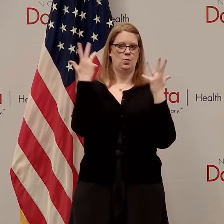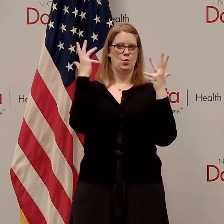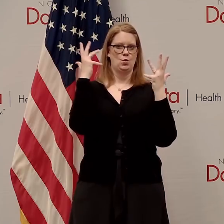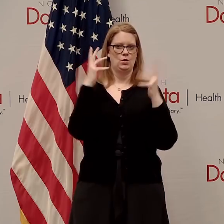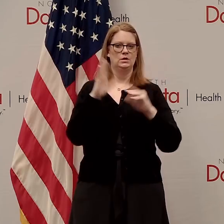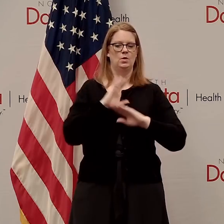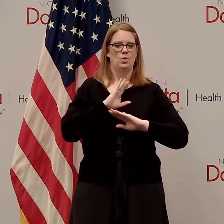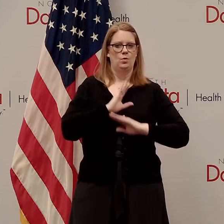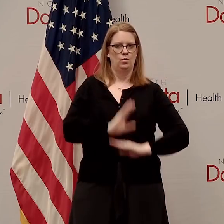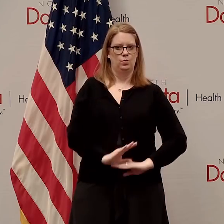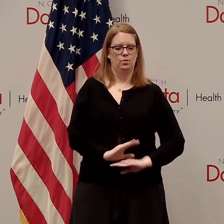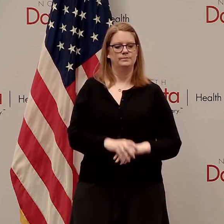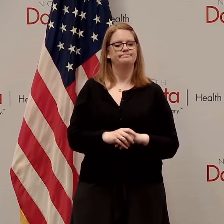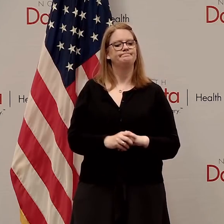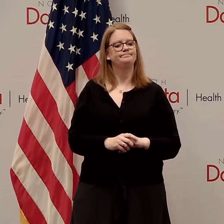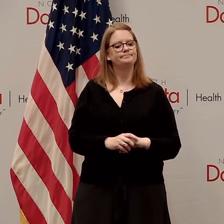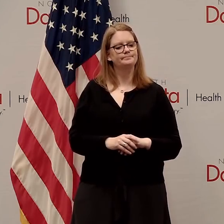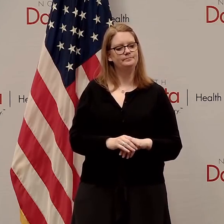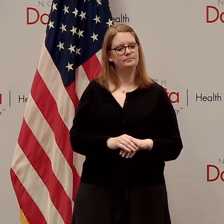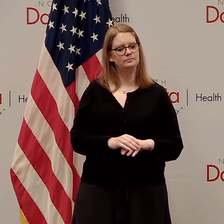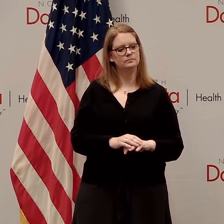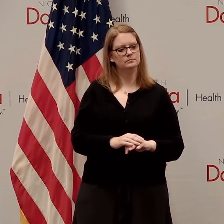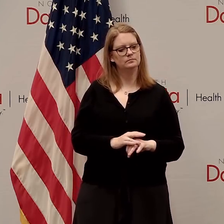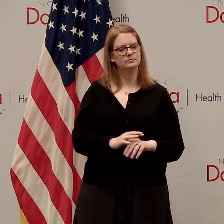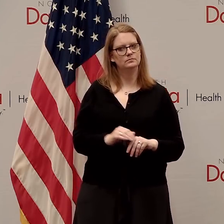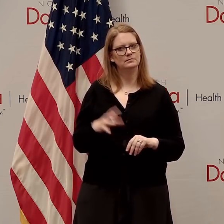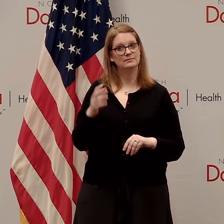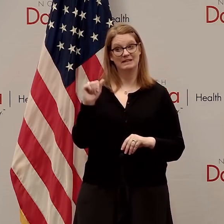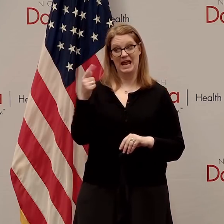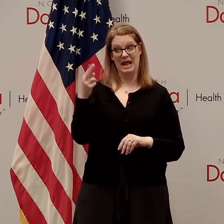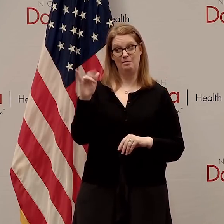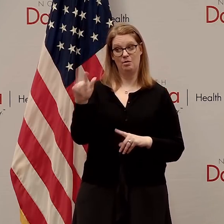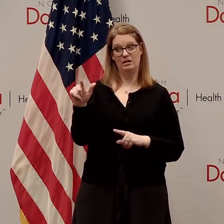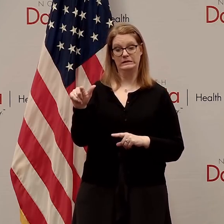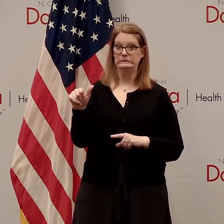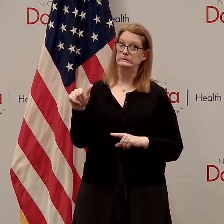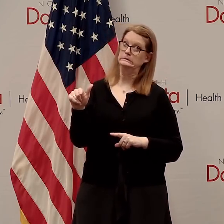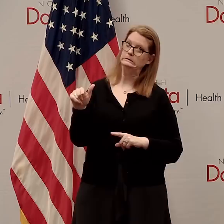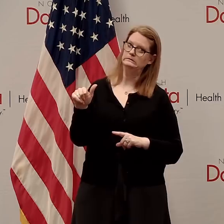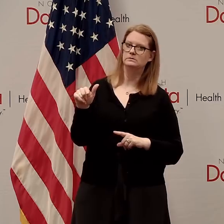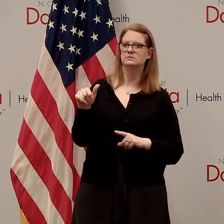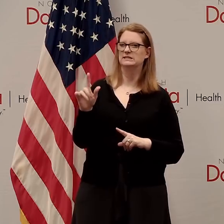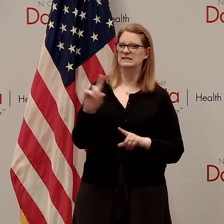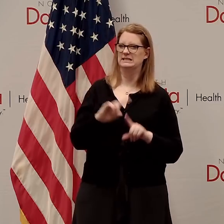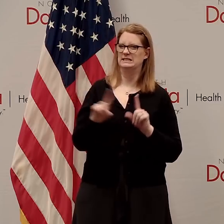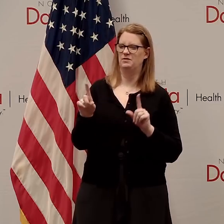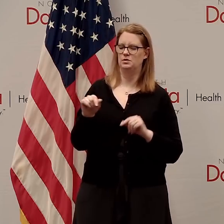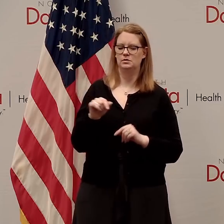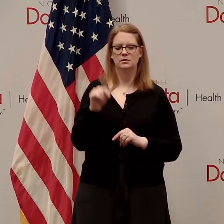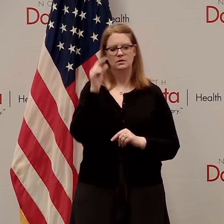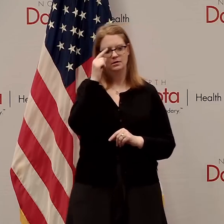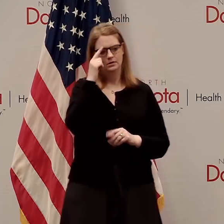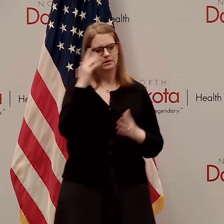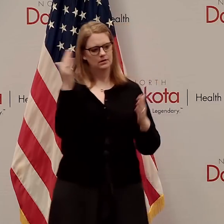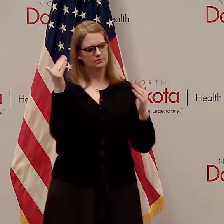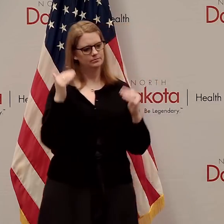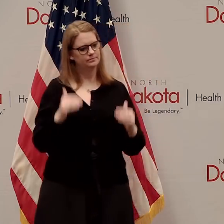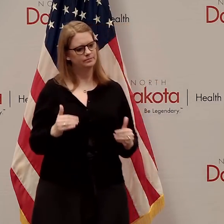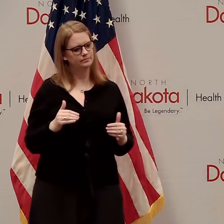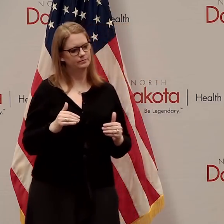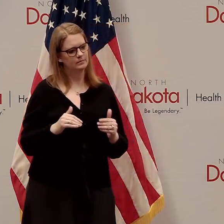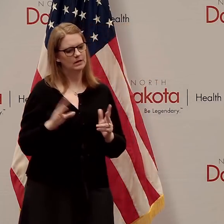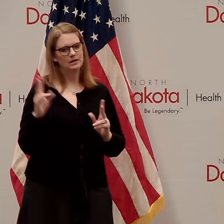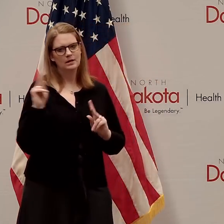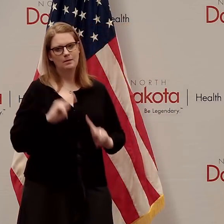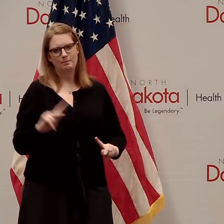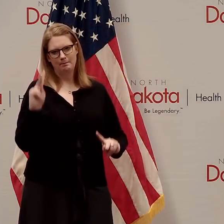later in the summer. But I'm sure when we see April, it'll be a different story. Next up, one of the things that people are